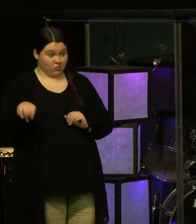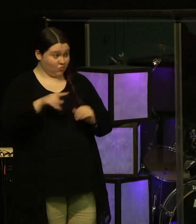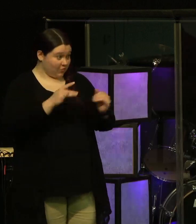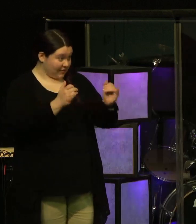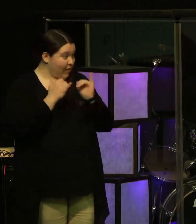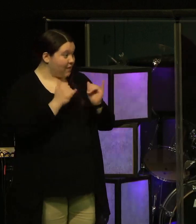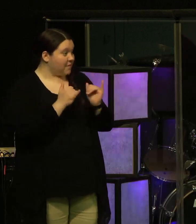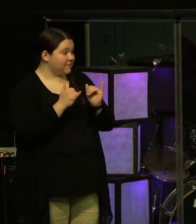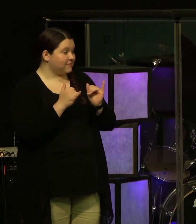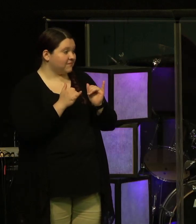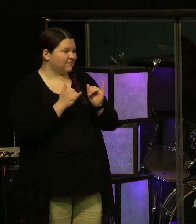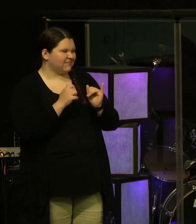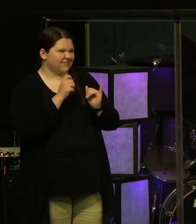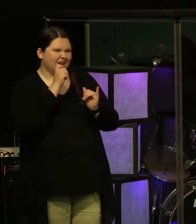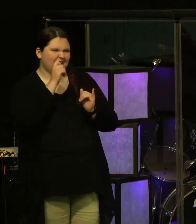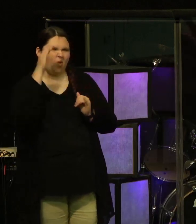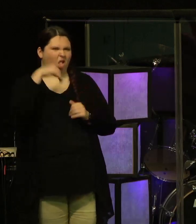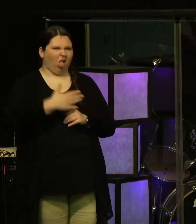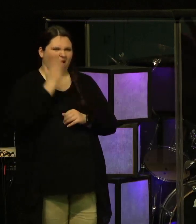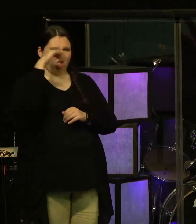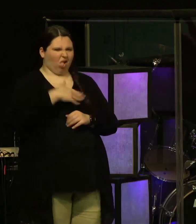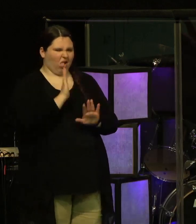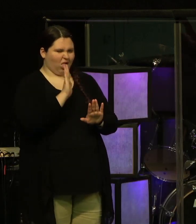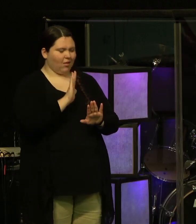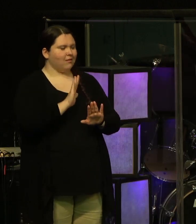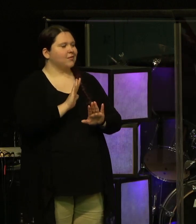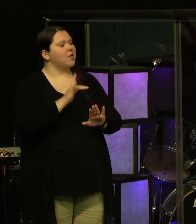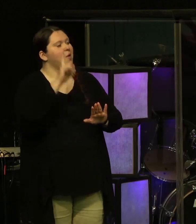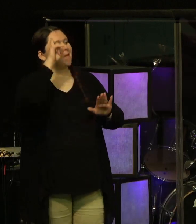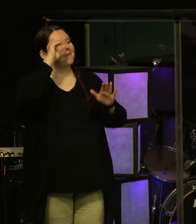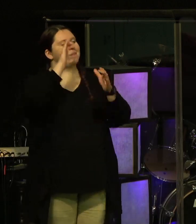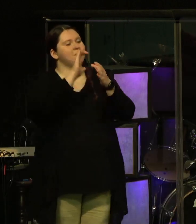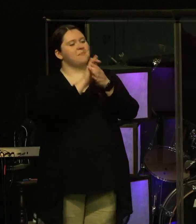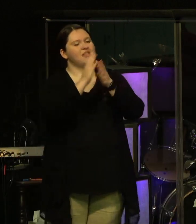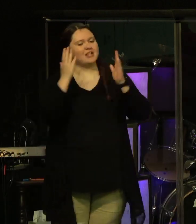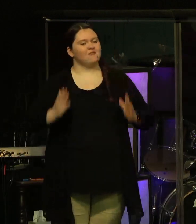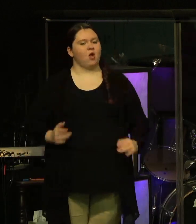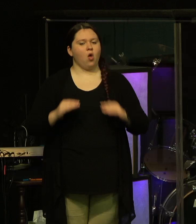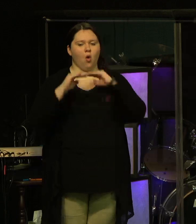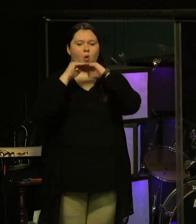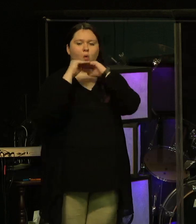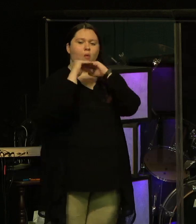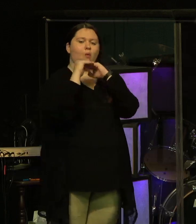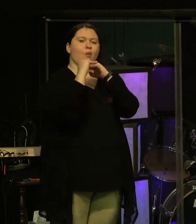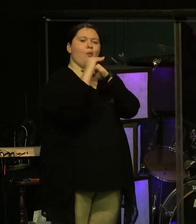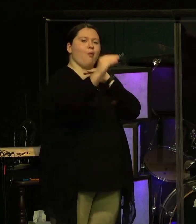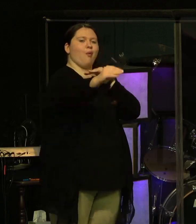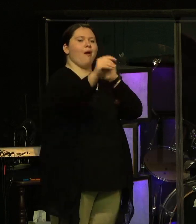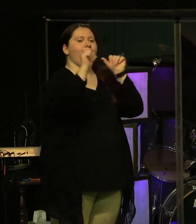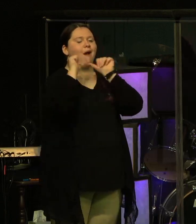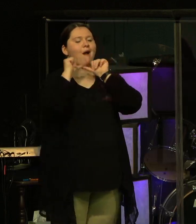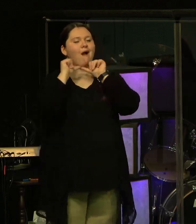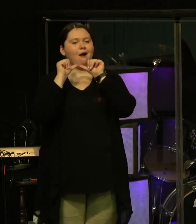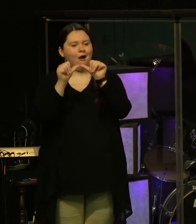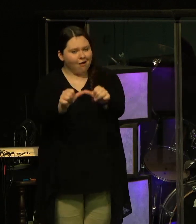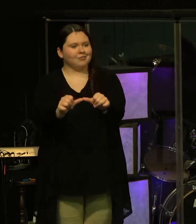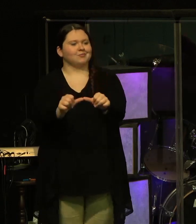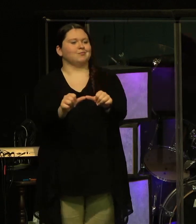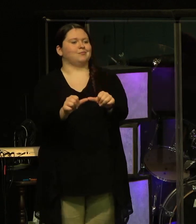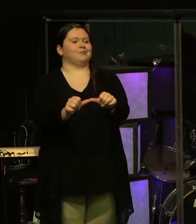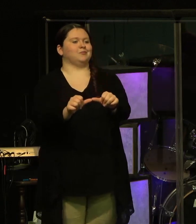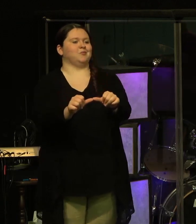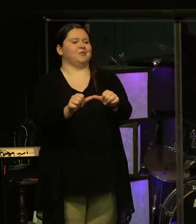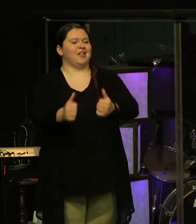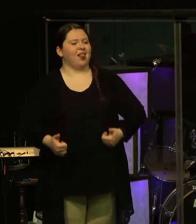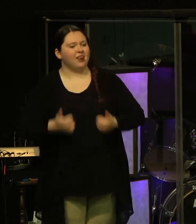No more yo-yo Christianity. Let's be believers. Constant, ongoing, walking